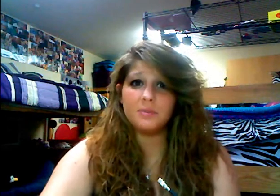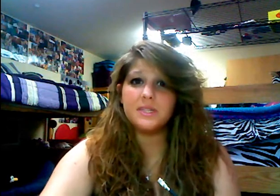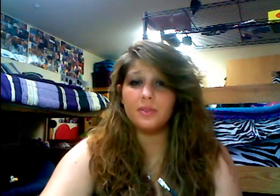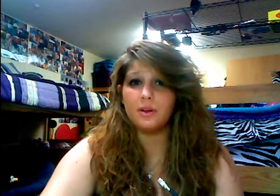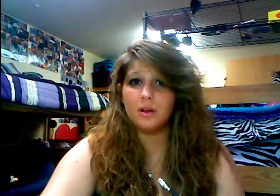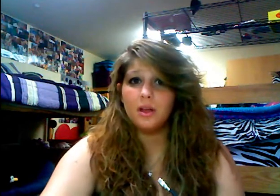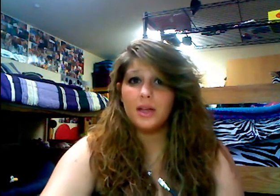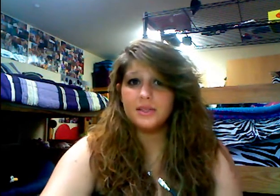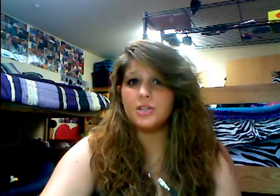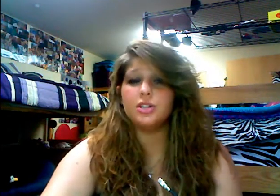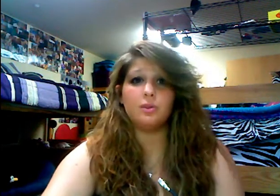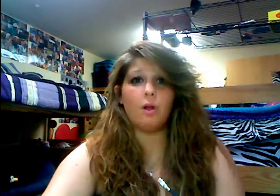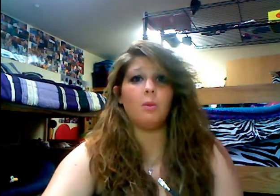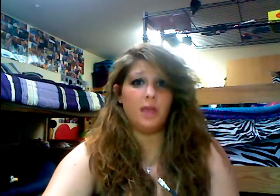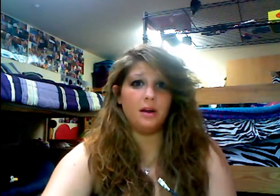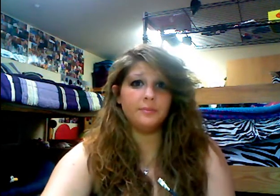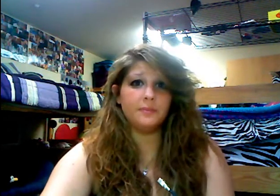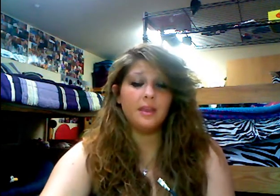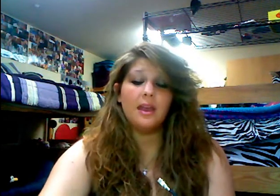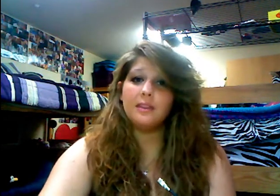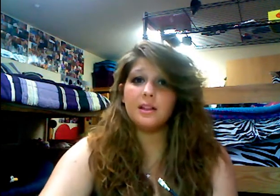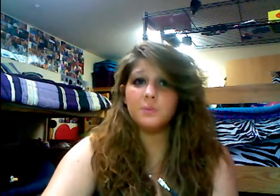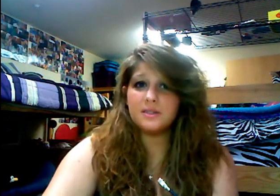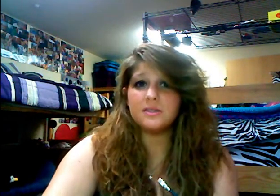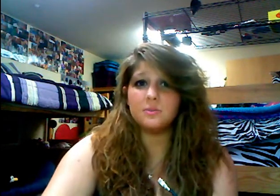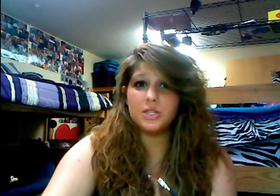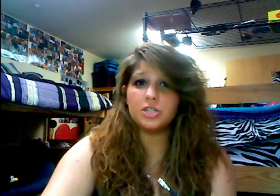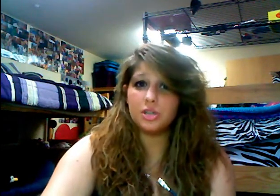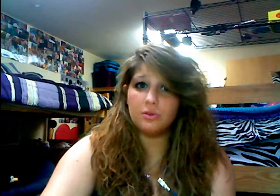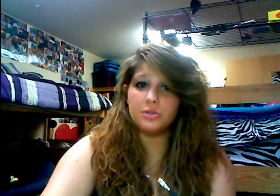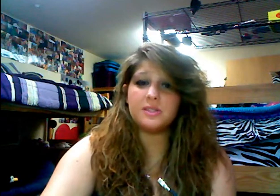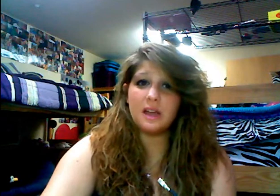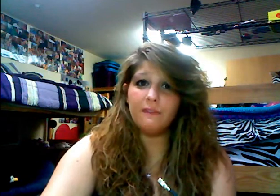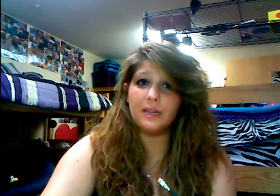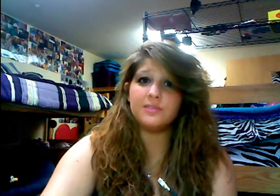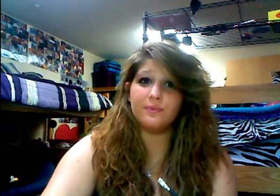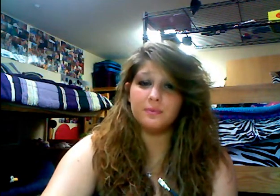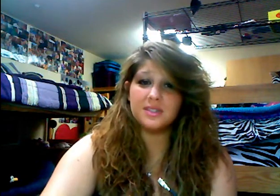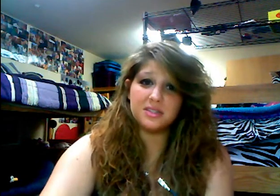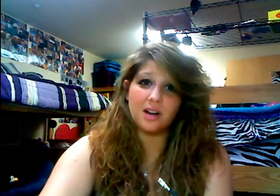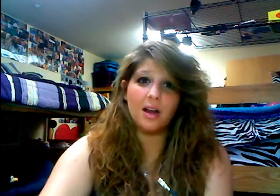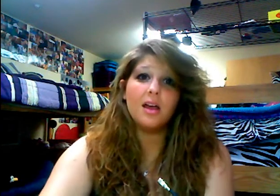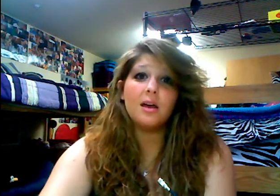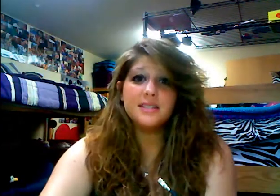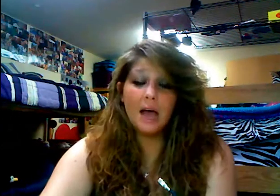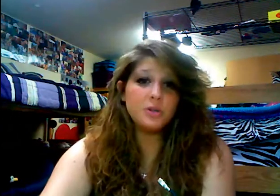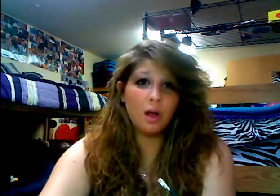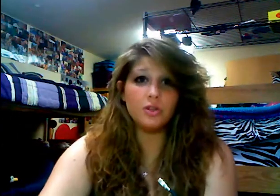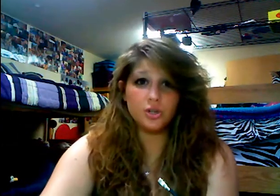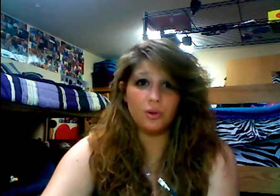attempt to get their attention in the wrong manner. In the clip that we just showed you, Stephanie's sister tapped her on the